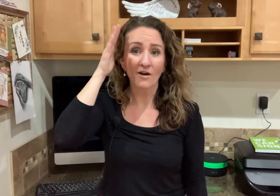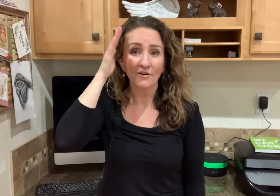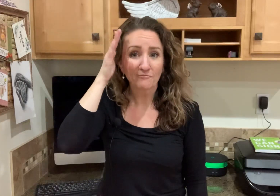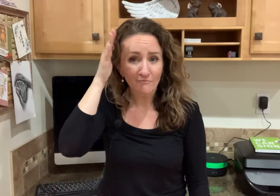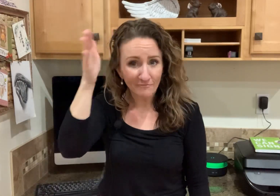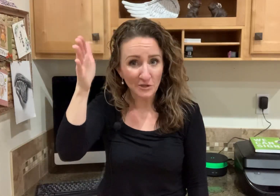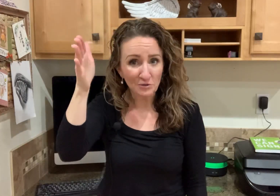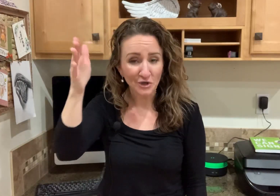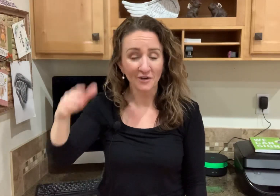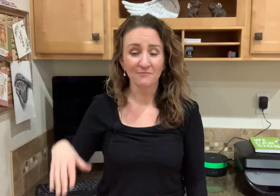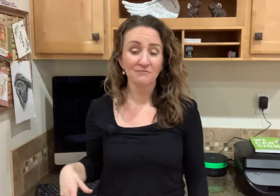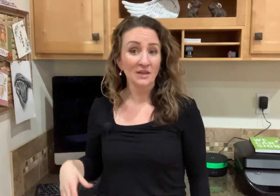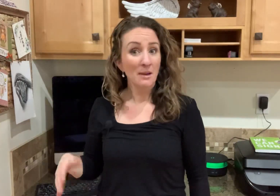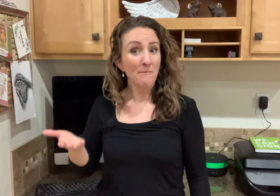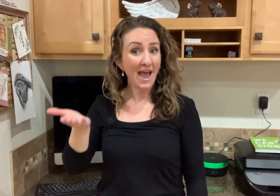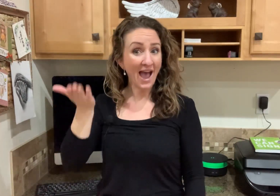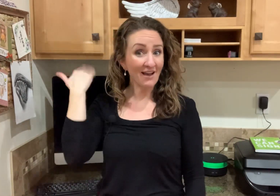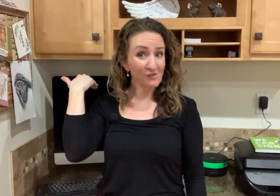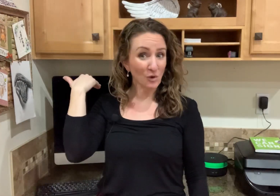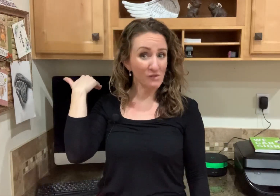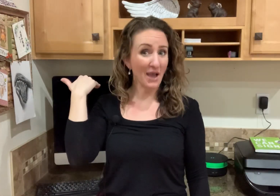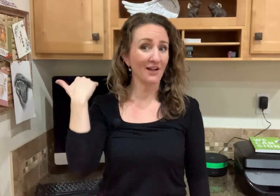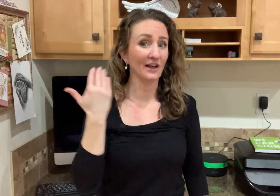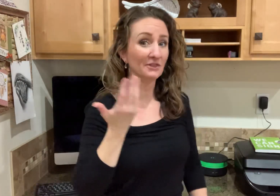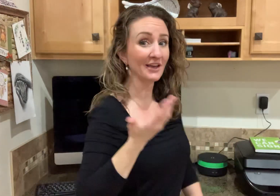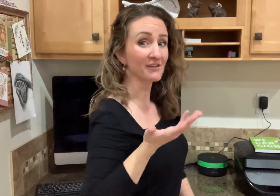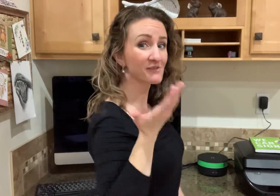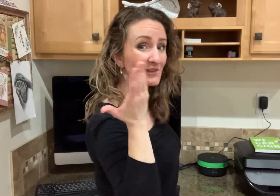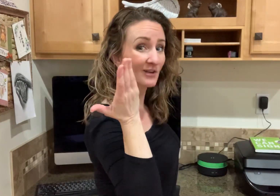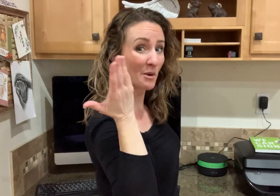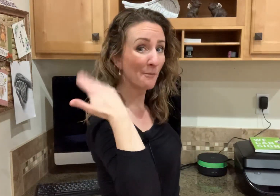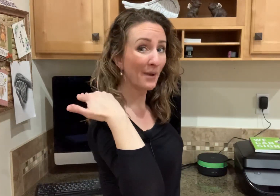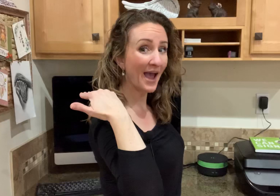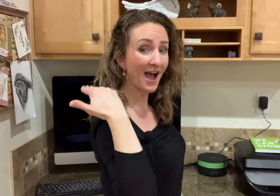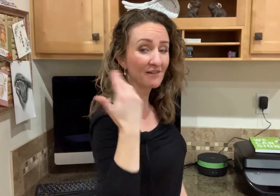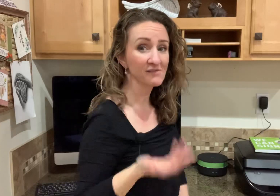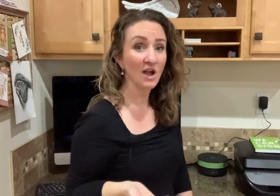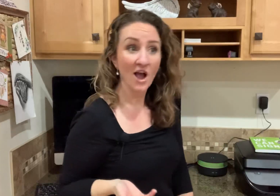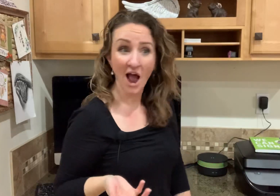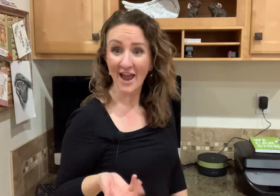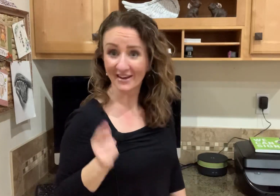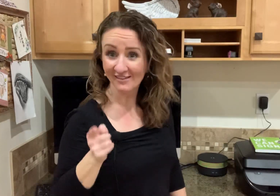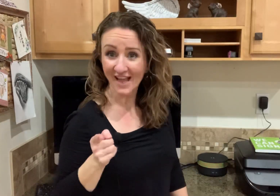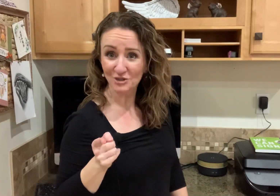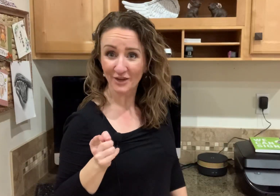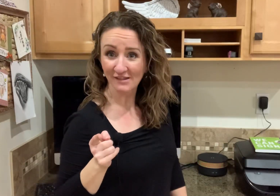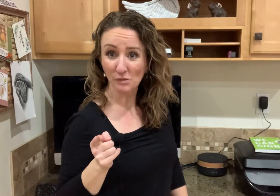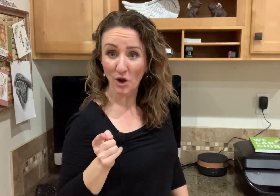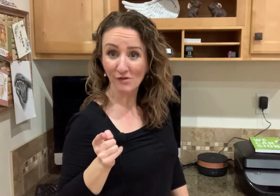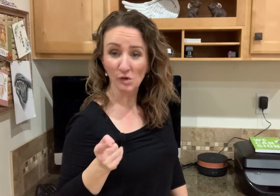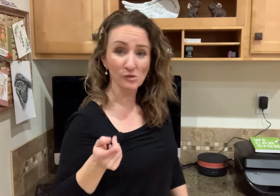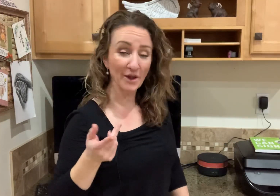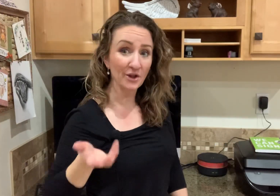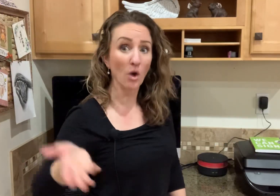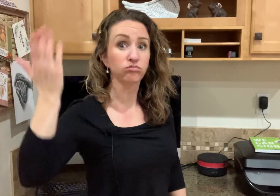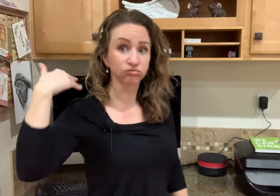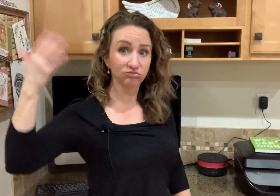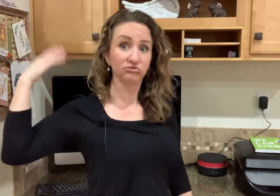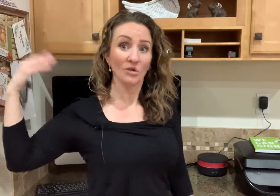Or future. Past goes back like this. Past, I can exaggerate this one also. So I can go